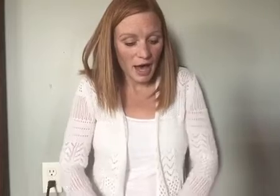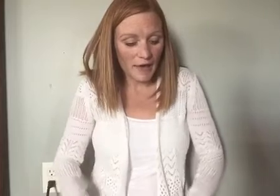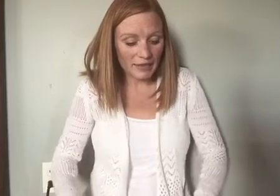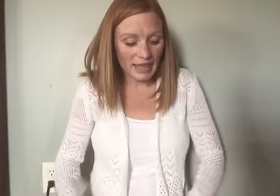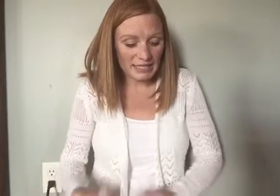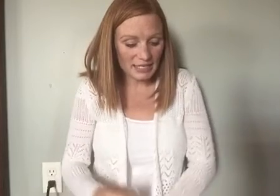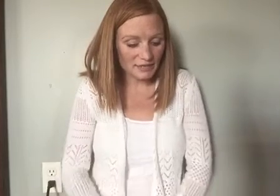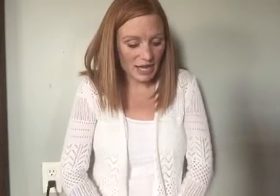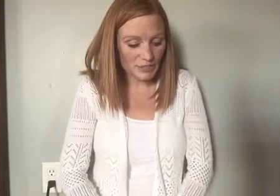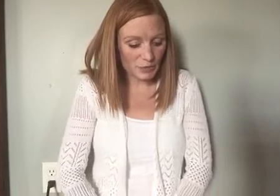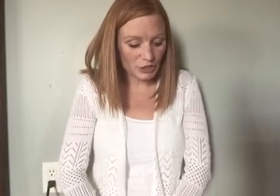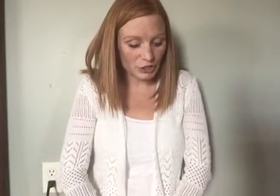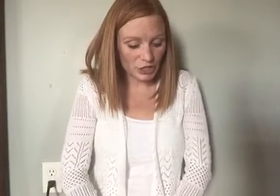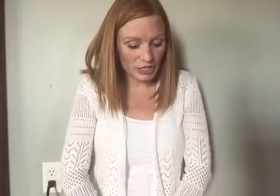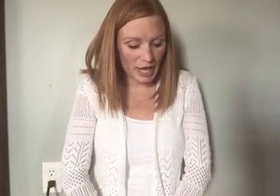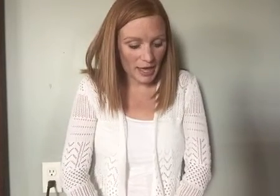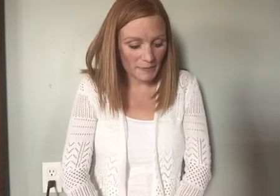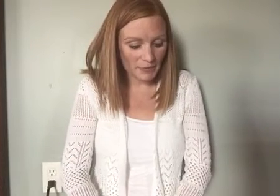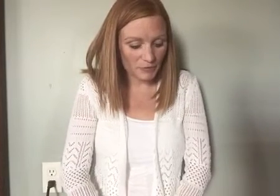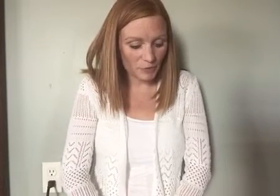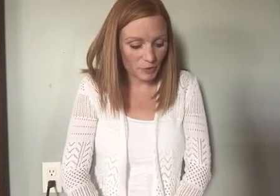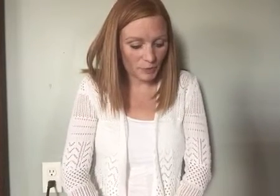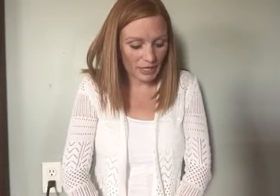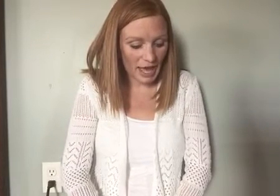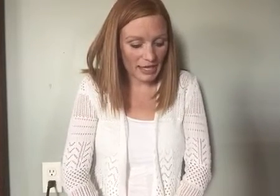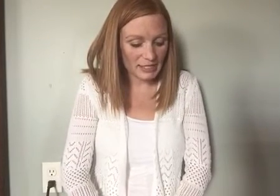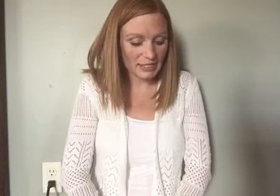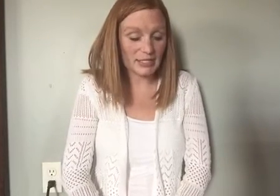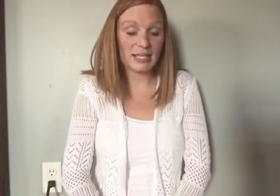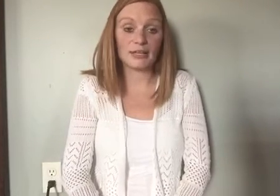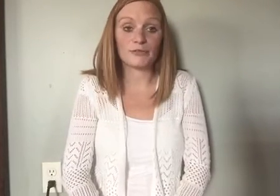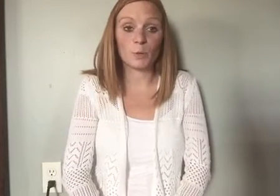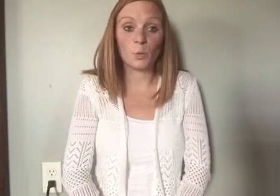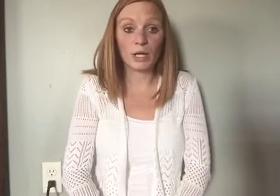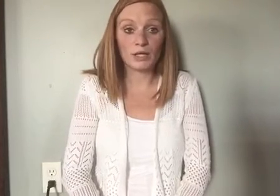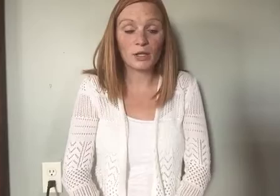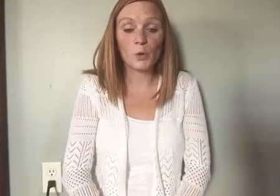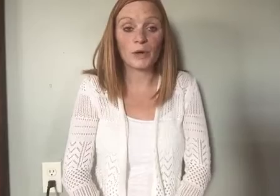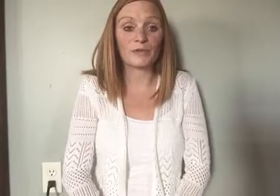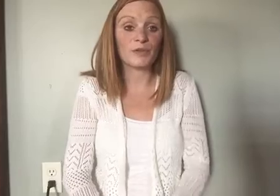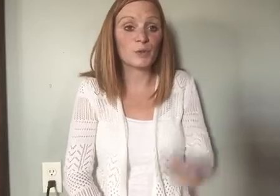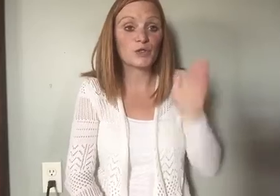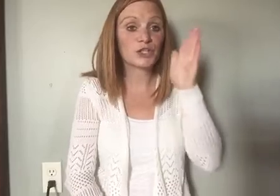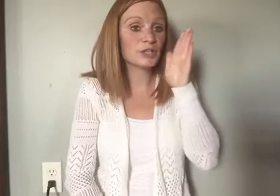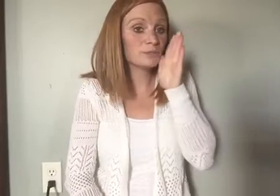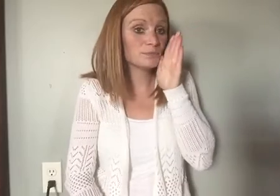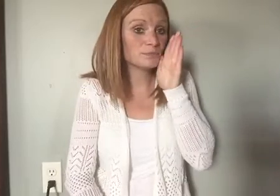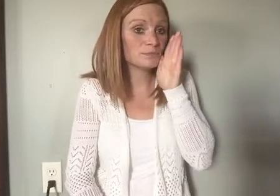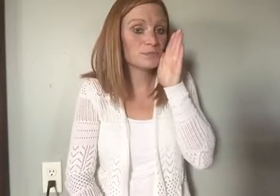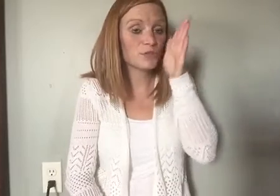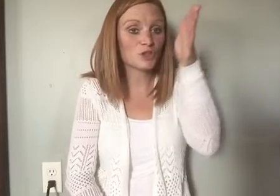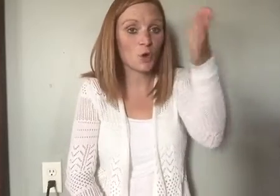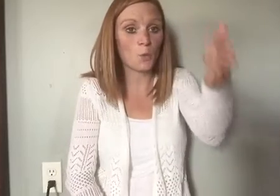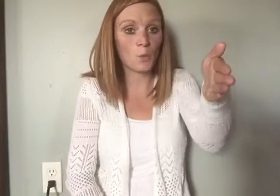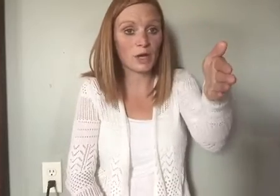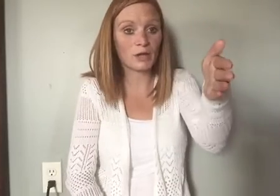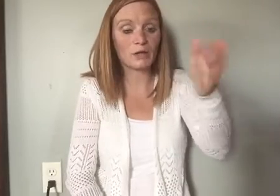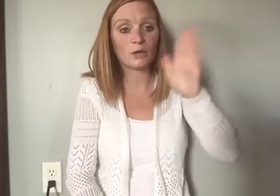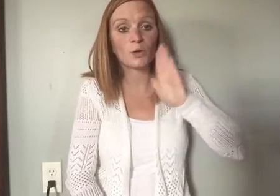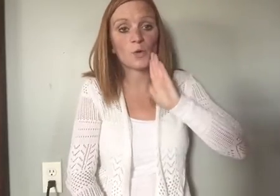Alright, last set of signs we're going to learn before we end is the sign for will or future. So will